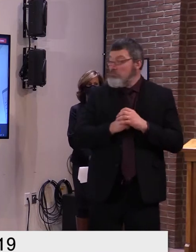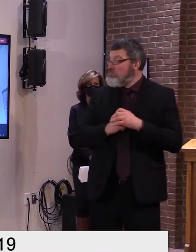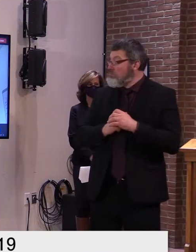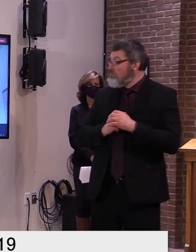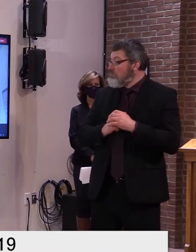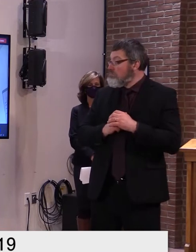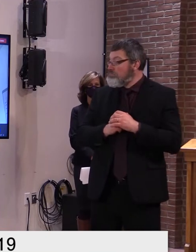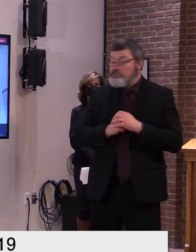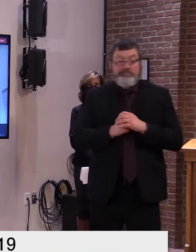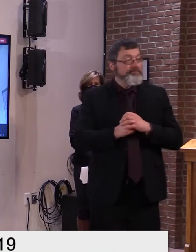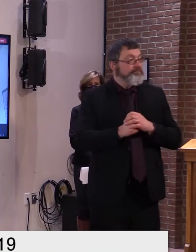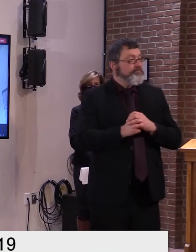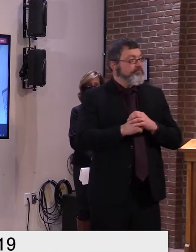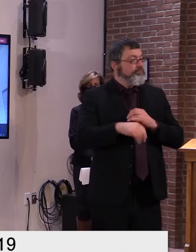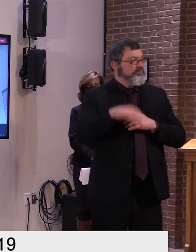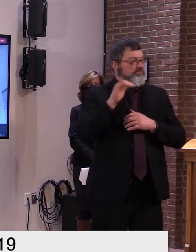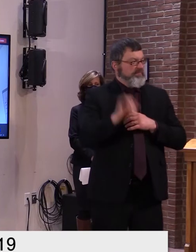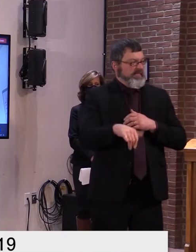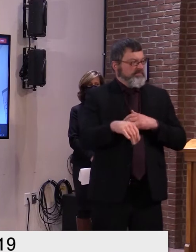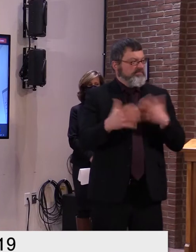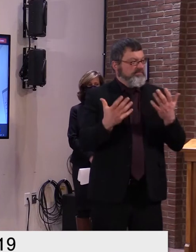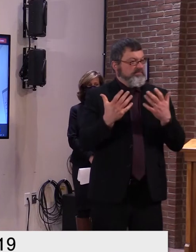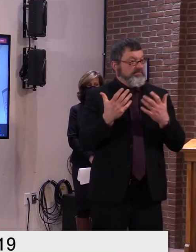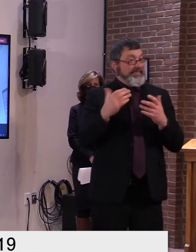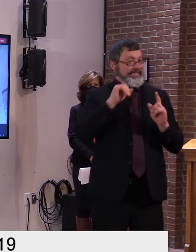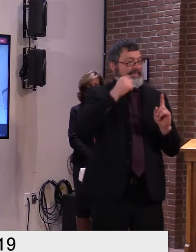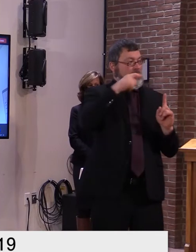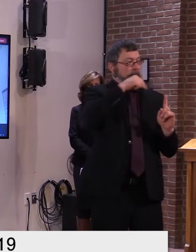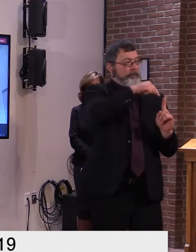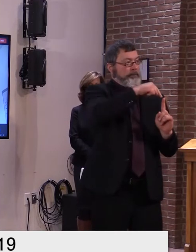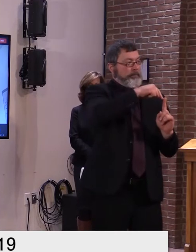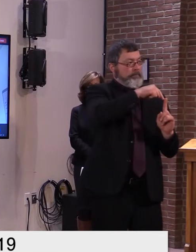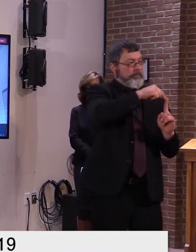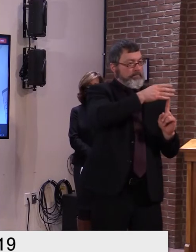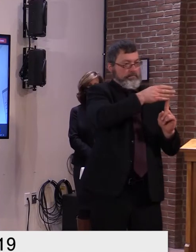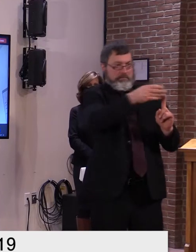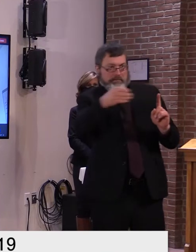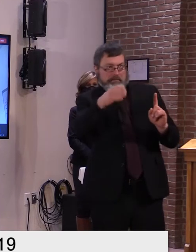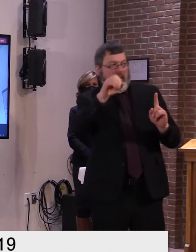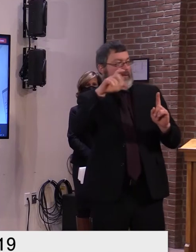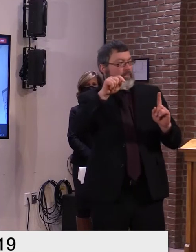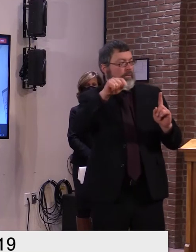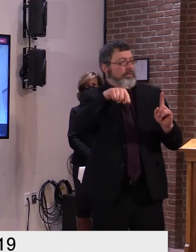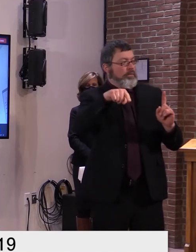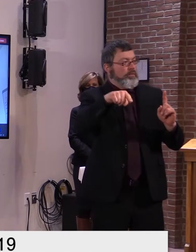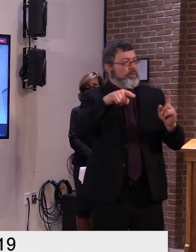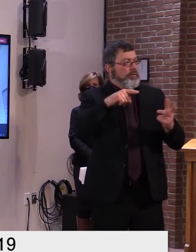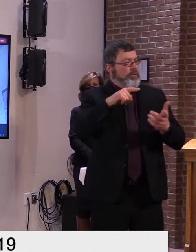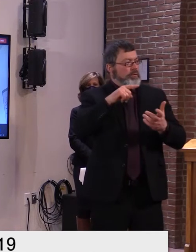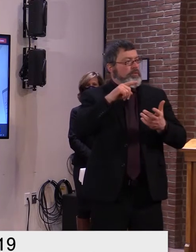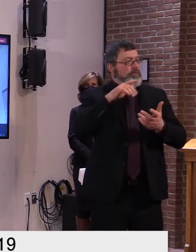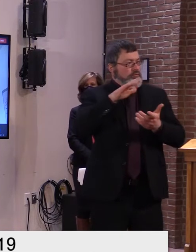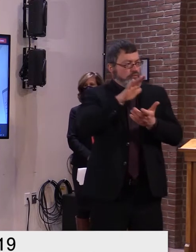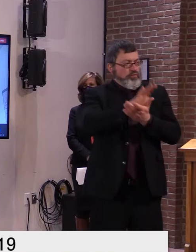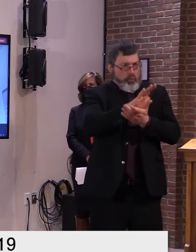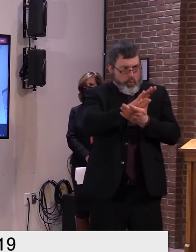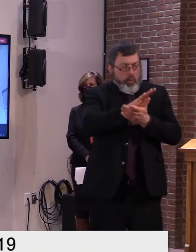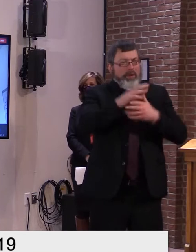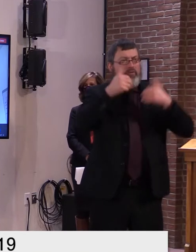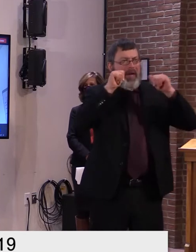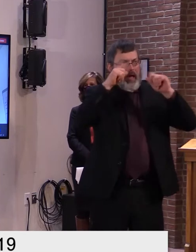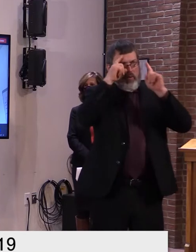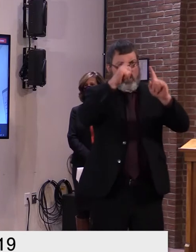in our guidance, which gave schools a few more tools to support in-person instruction. And October's data reflected that shift with almost